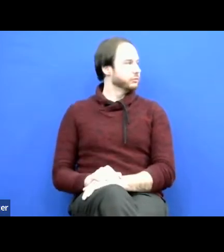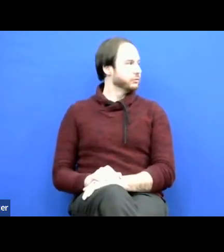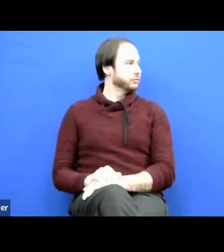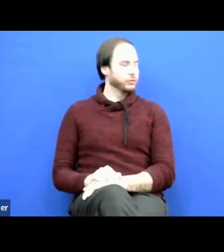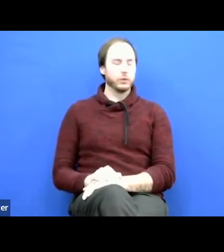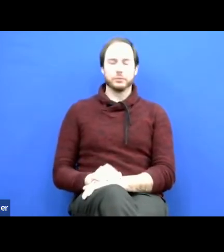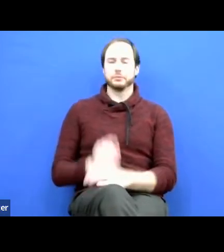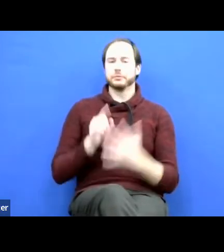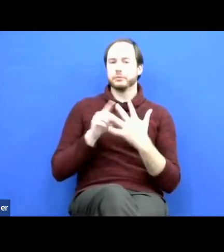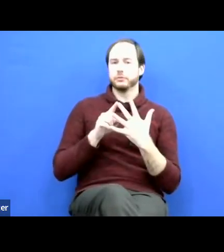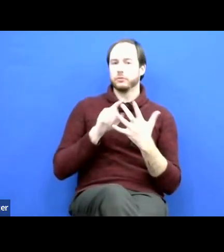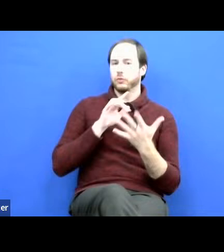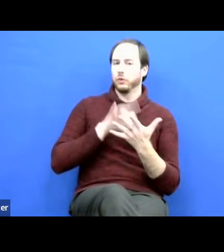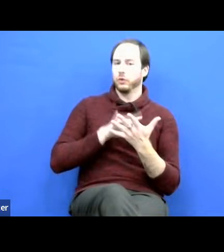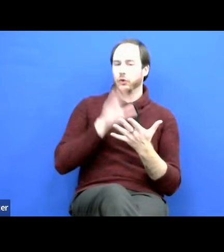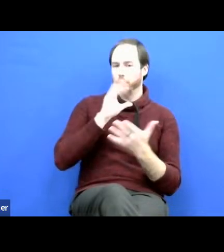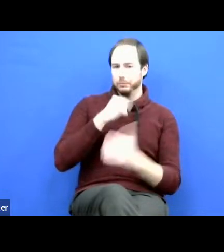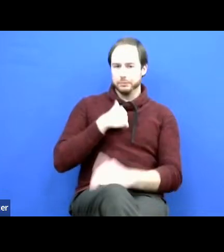folder.